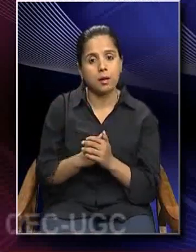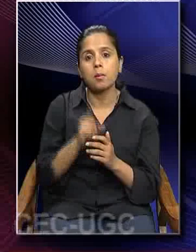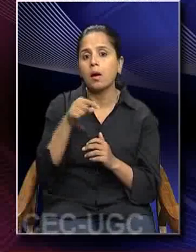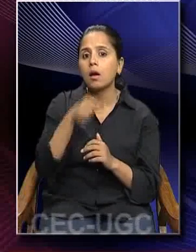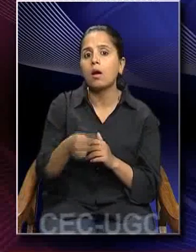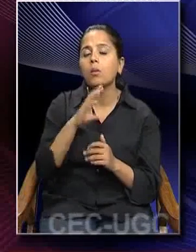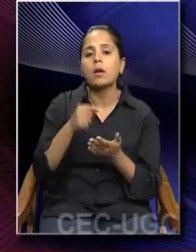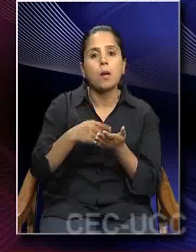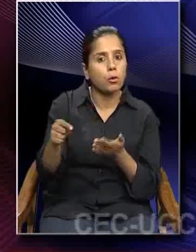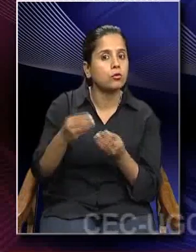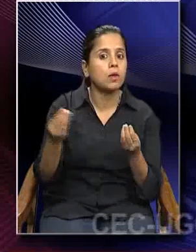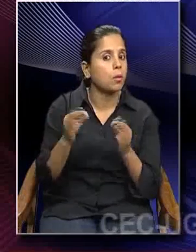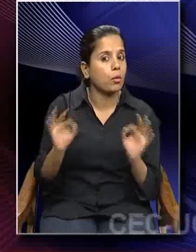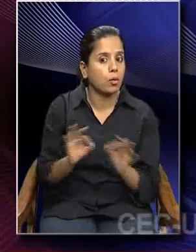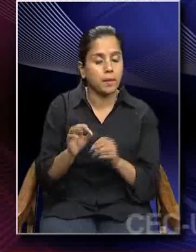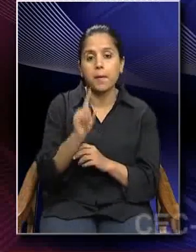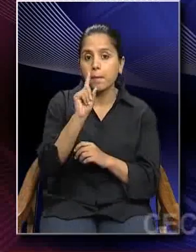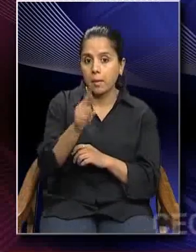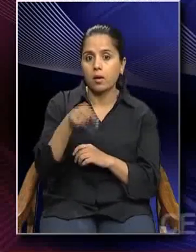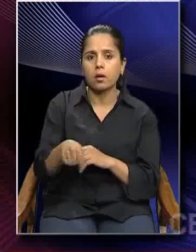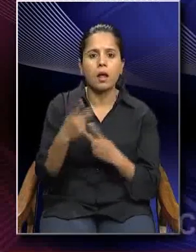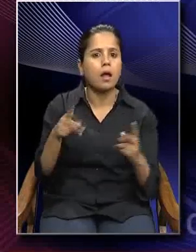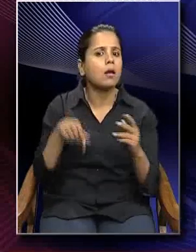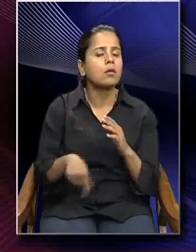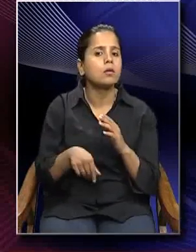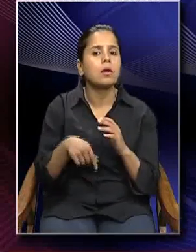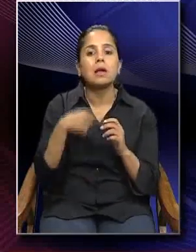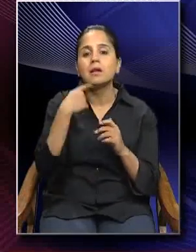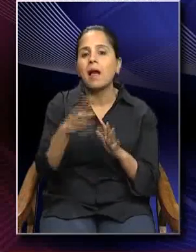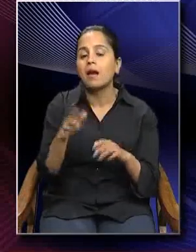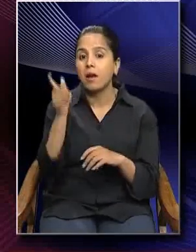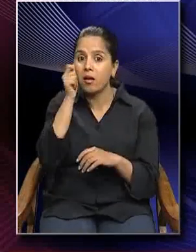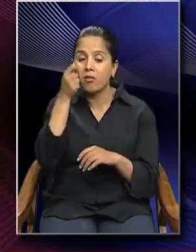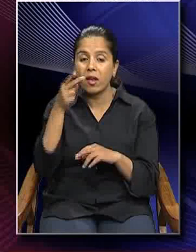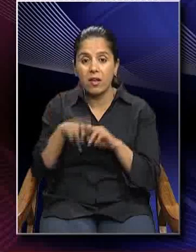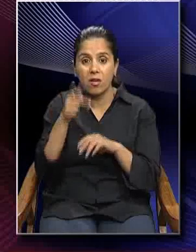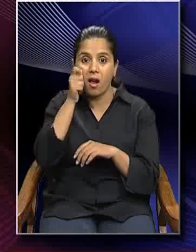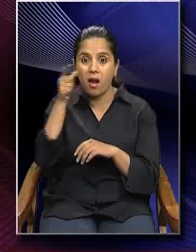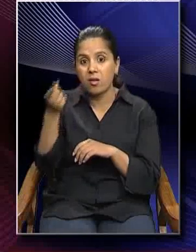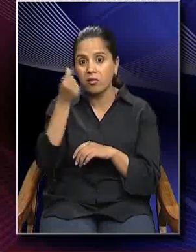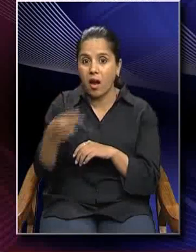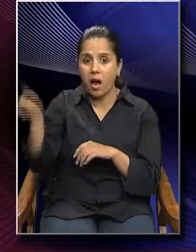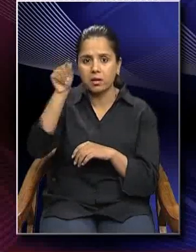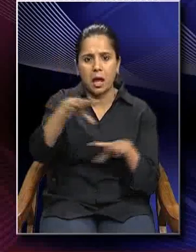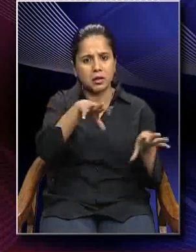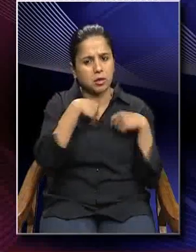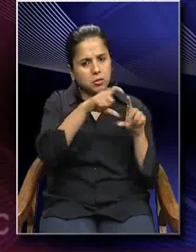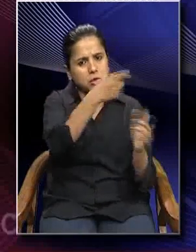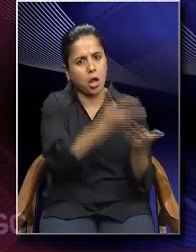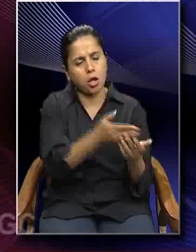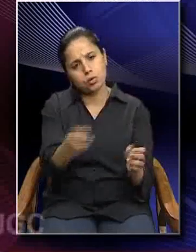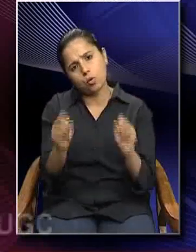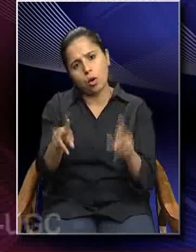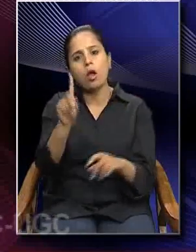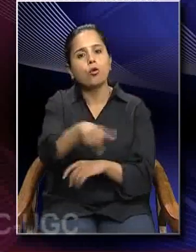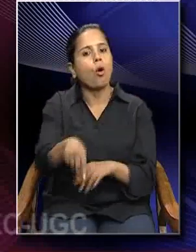approved of. However, there is no text forbidding the groom's father accepting dowry, and that